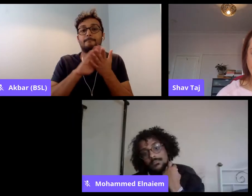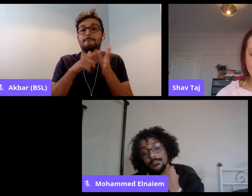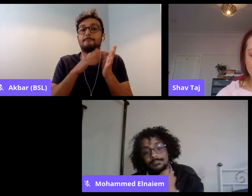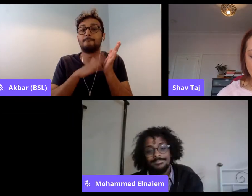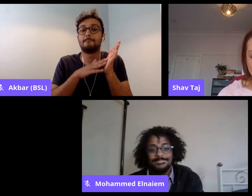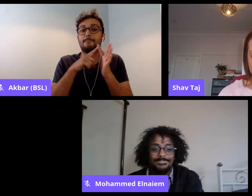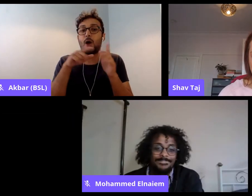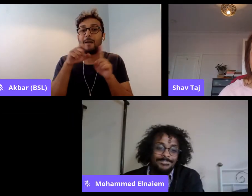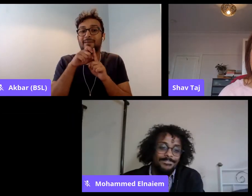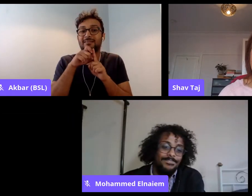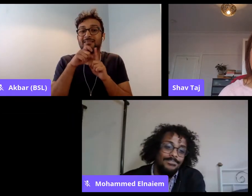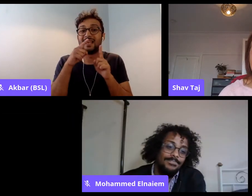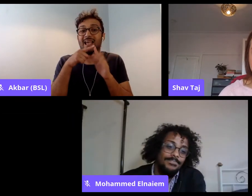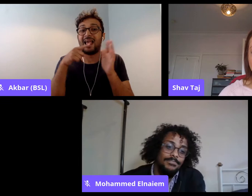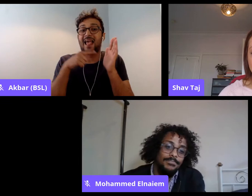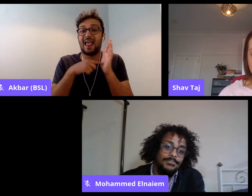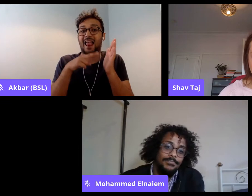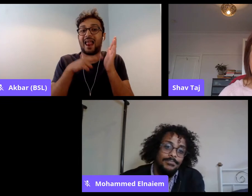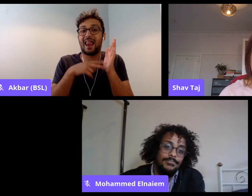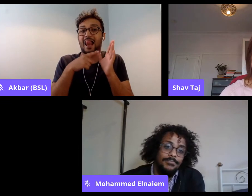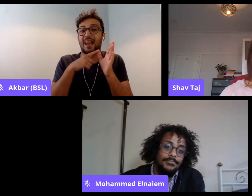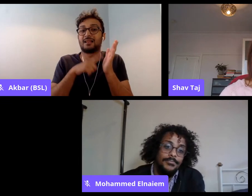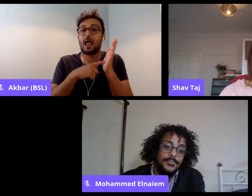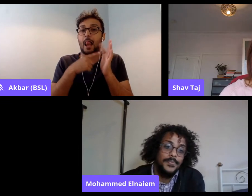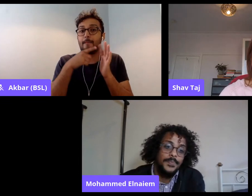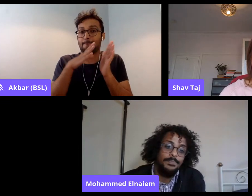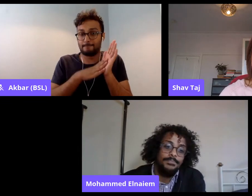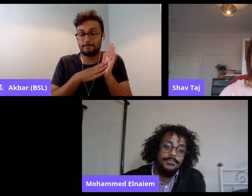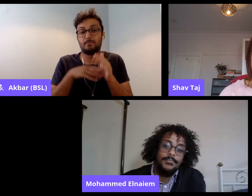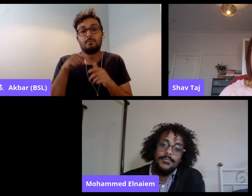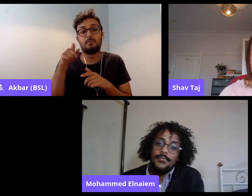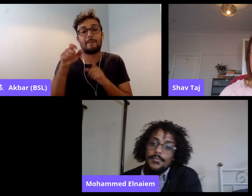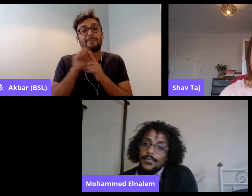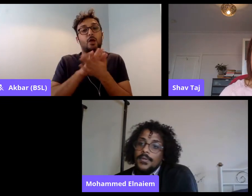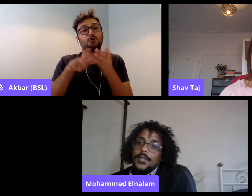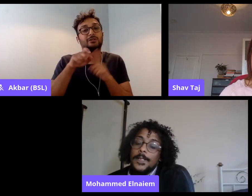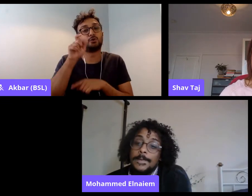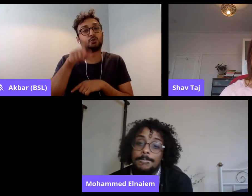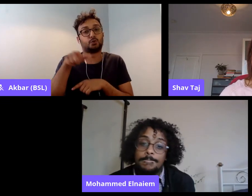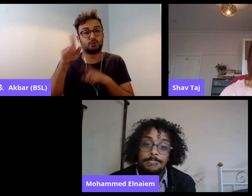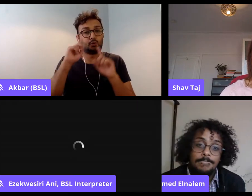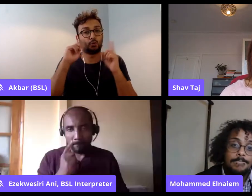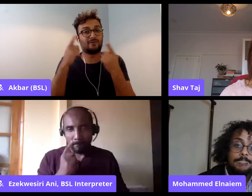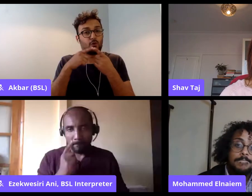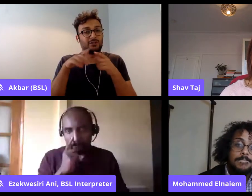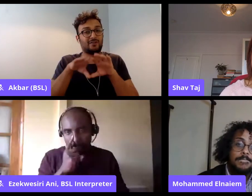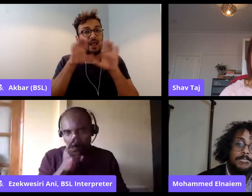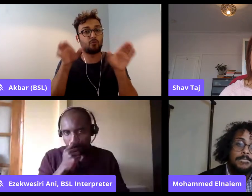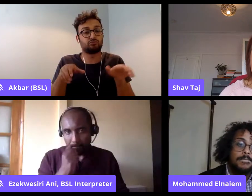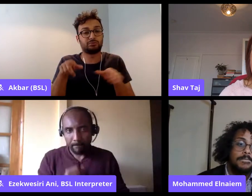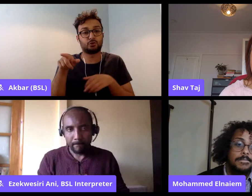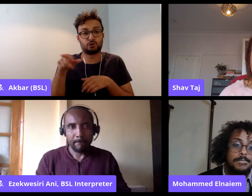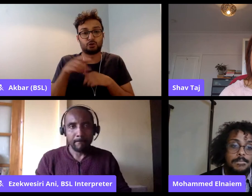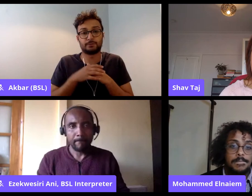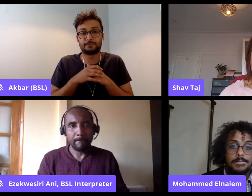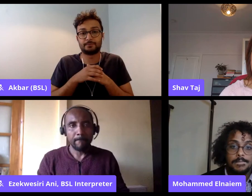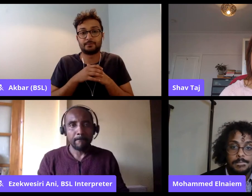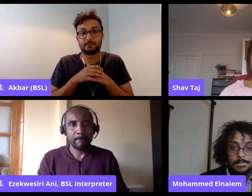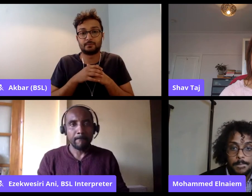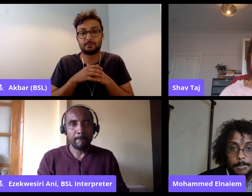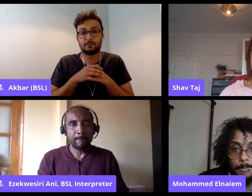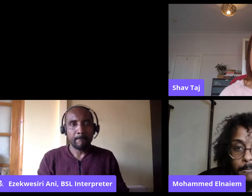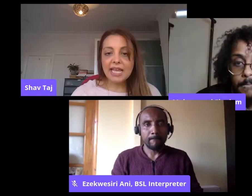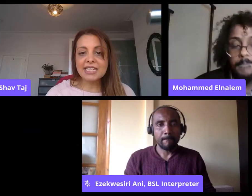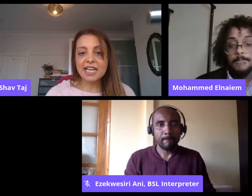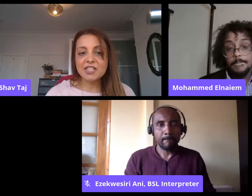who is a PhD student at the University of Cambridge and, um, um, a noted comment on how to struggle with his